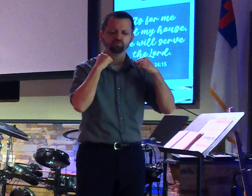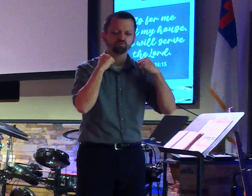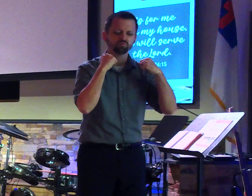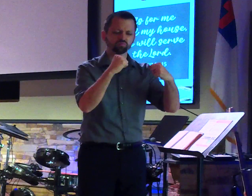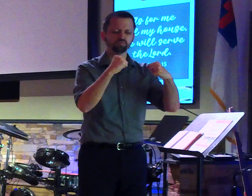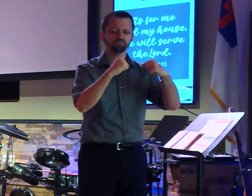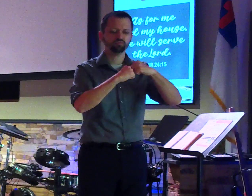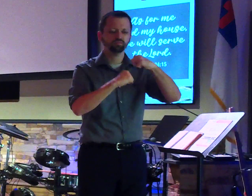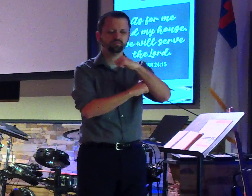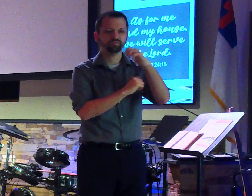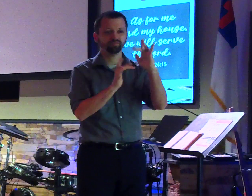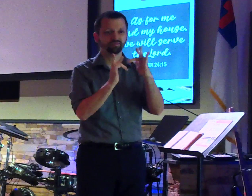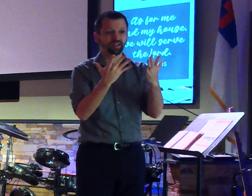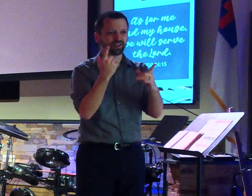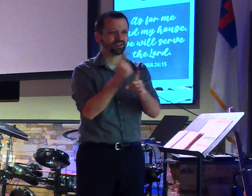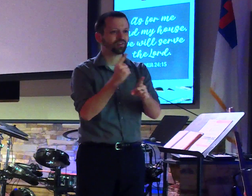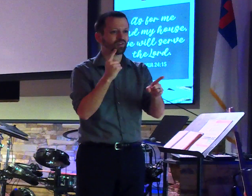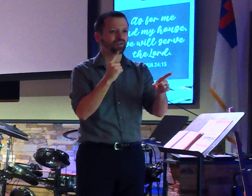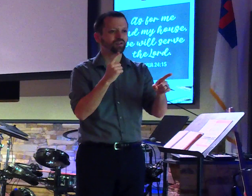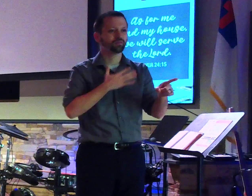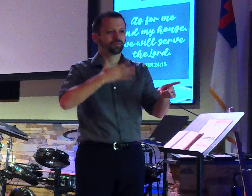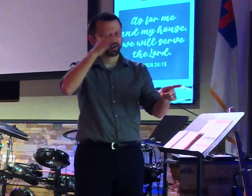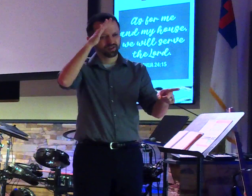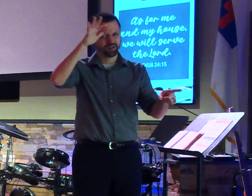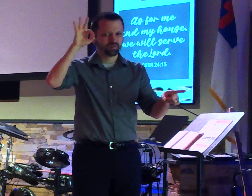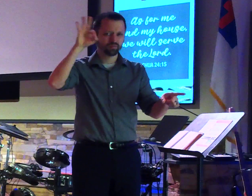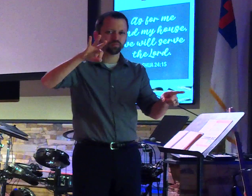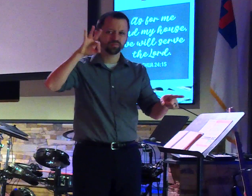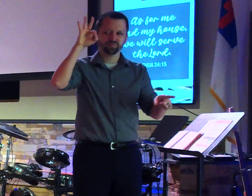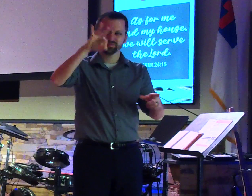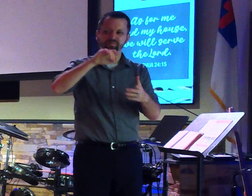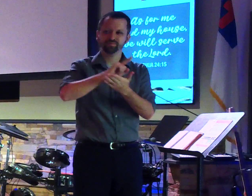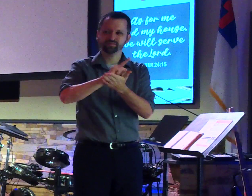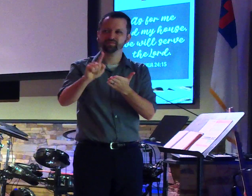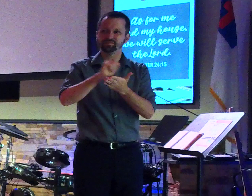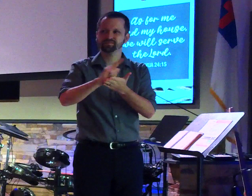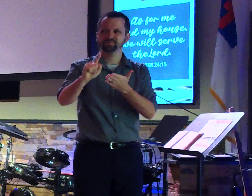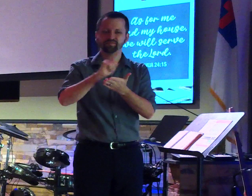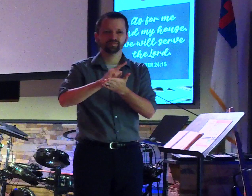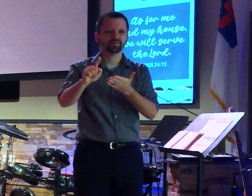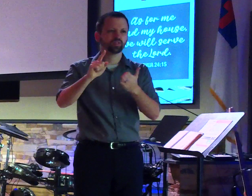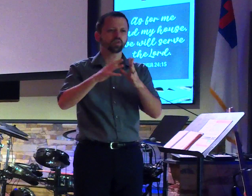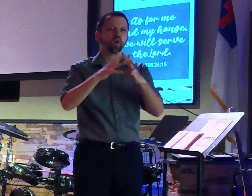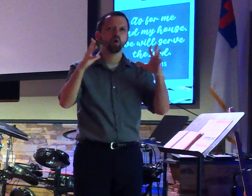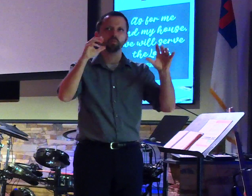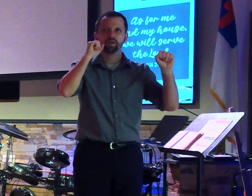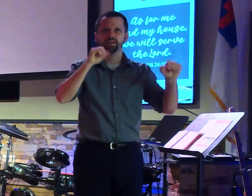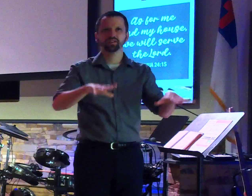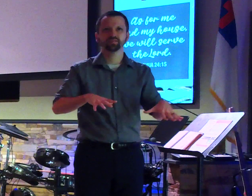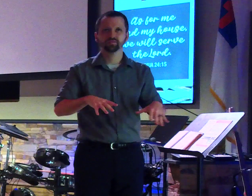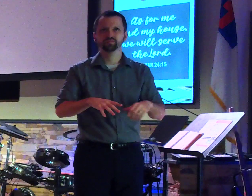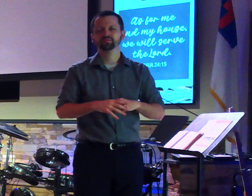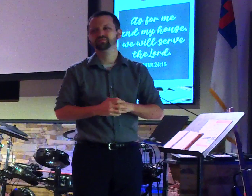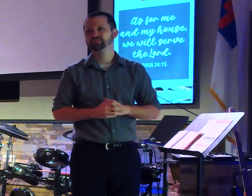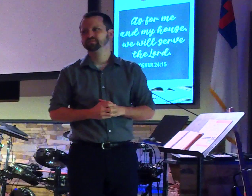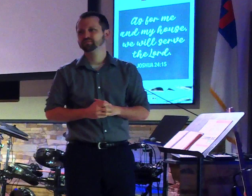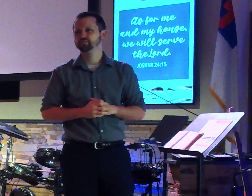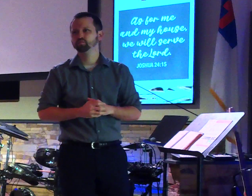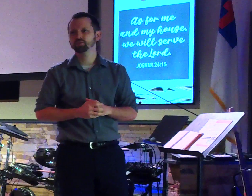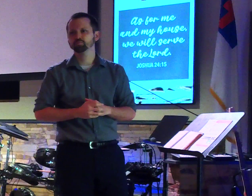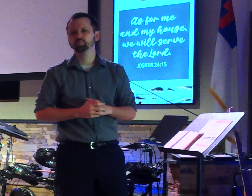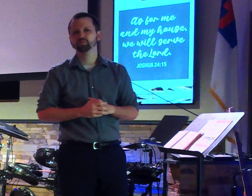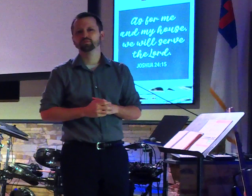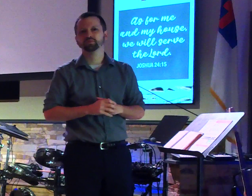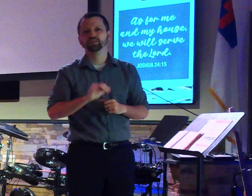Amen. You're thankful that my dad preaches the word every single week. What a blessing. But you know, there's